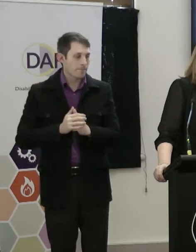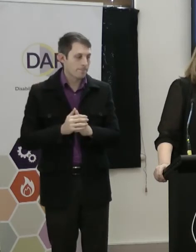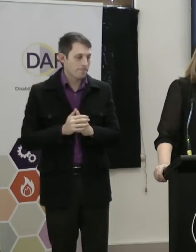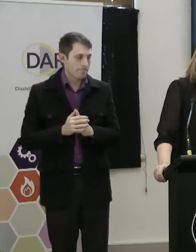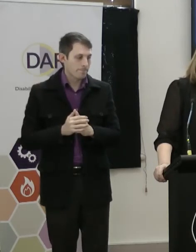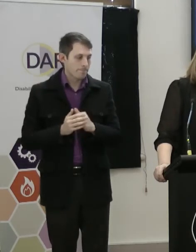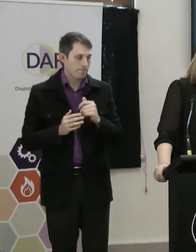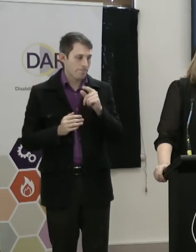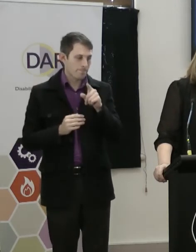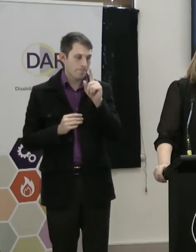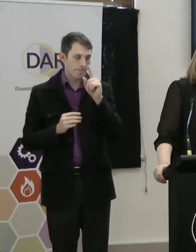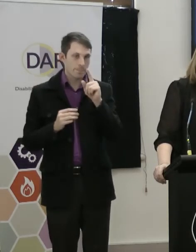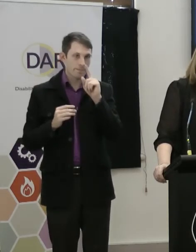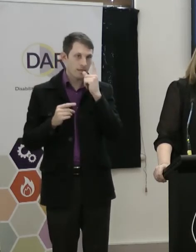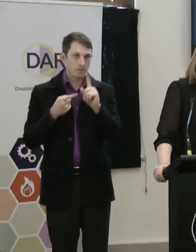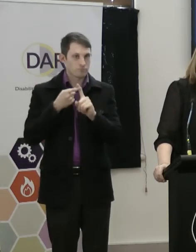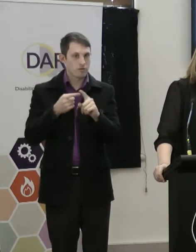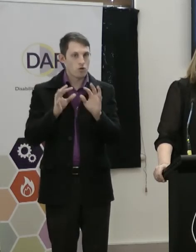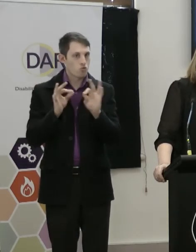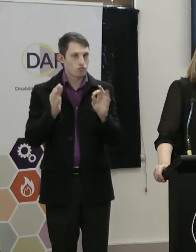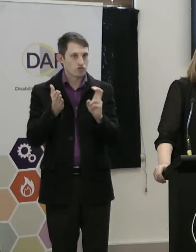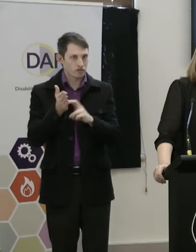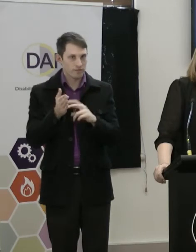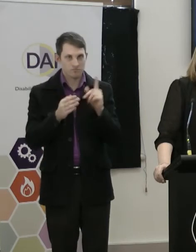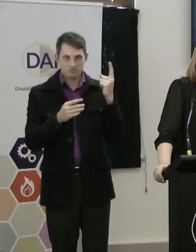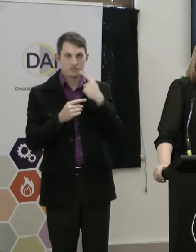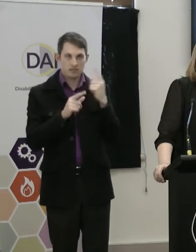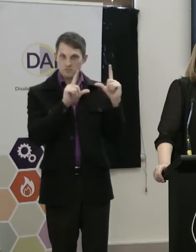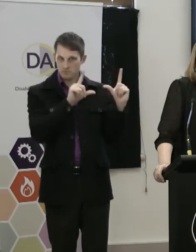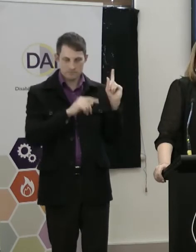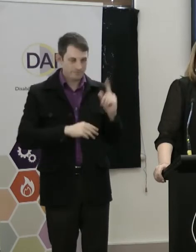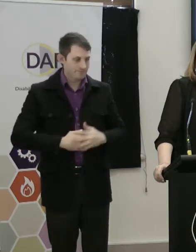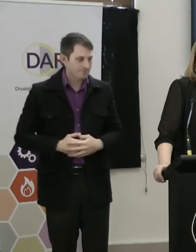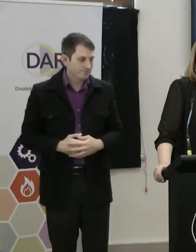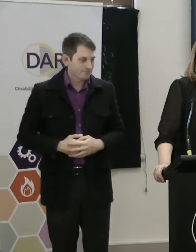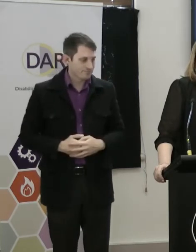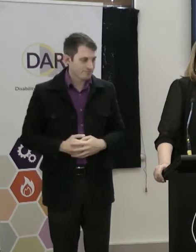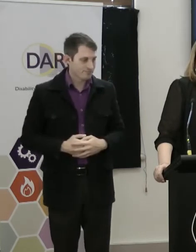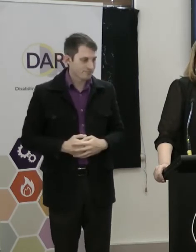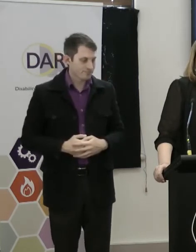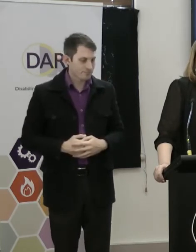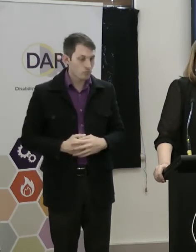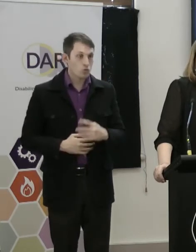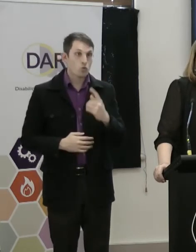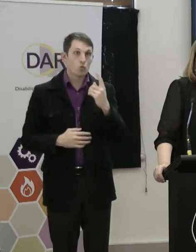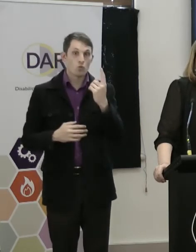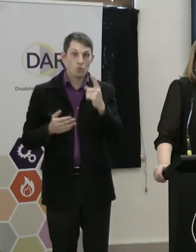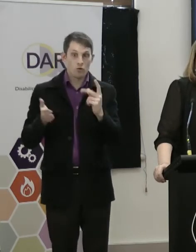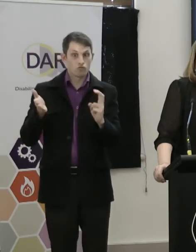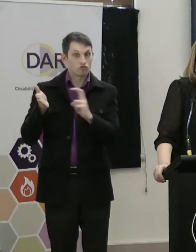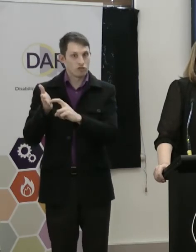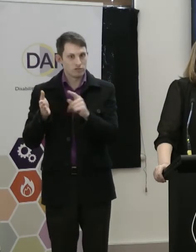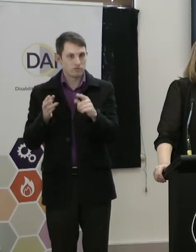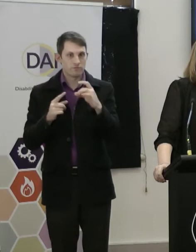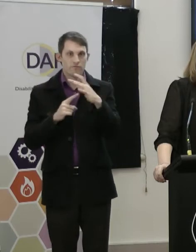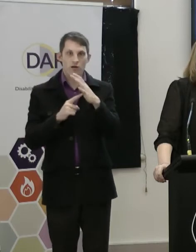remain as an unregistered provider. And it's quite registration is quite a vital process in terms of